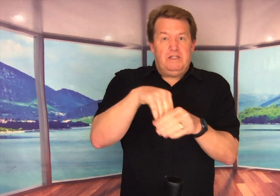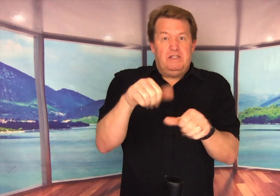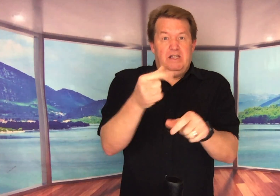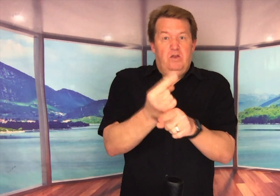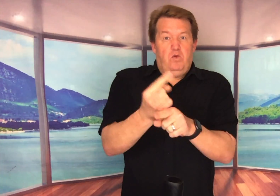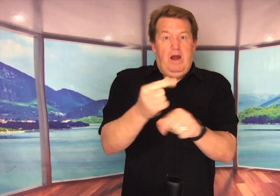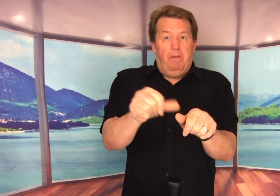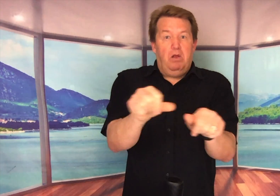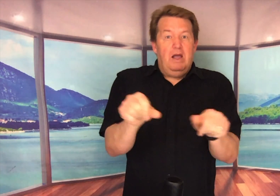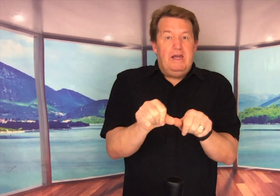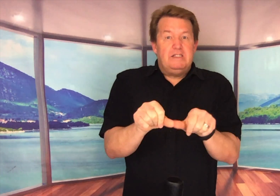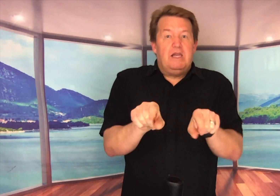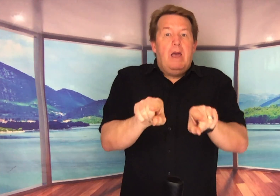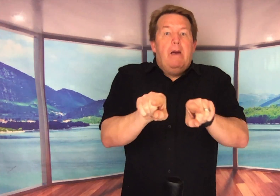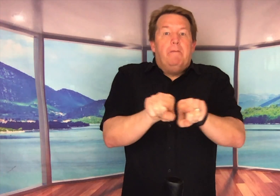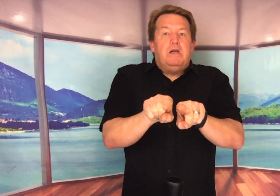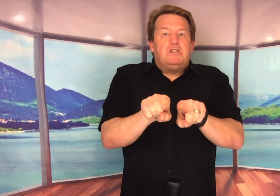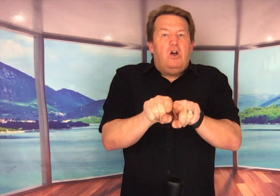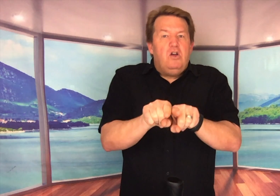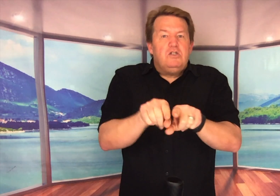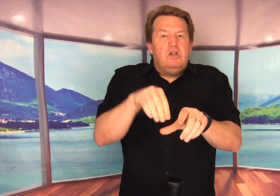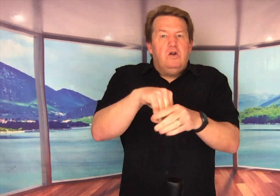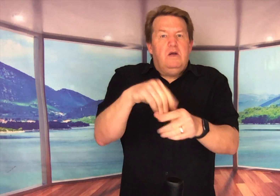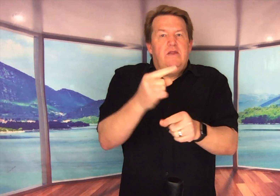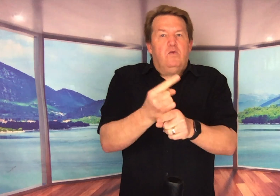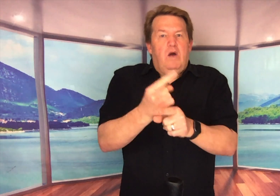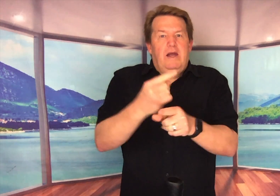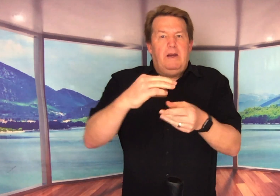in the right place, but it's also in the right